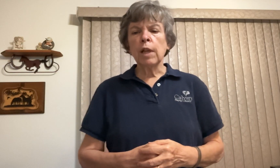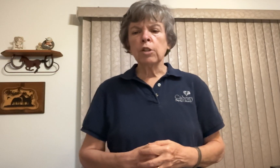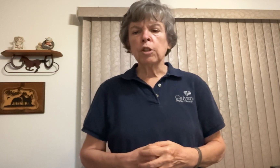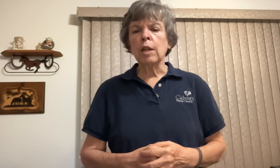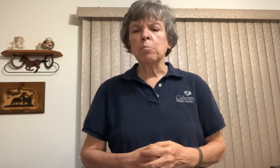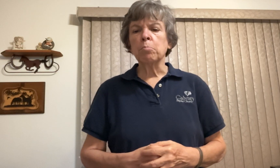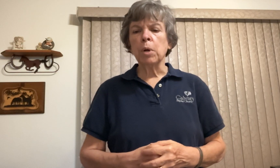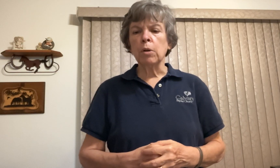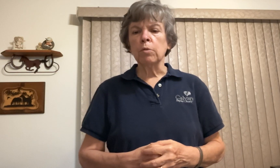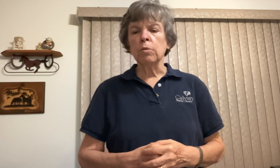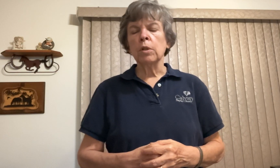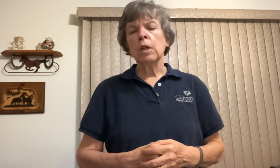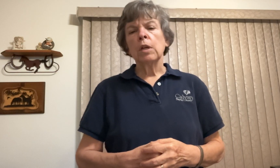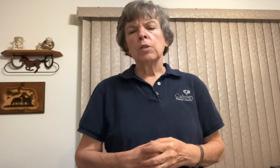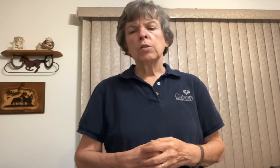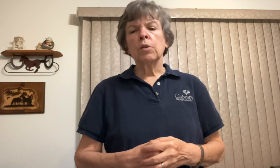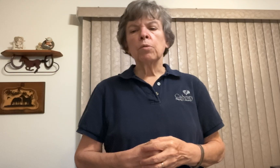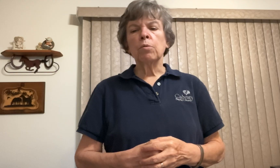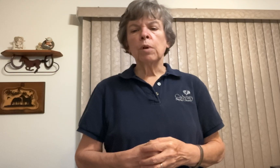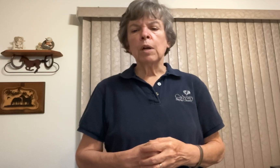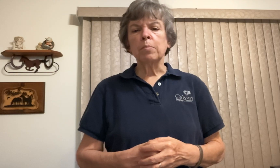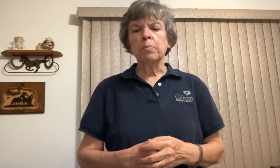flesh and bone. So